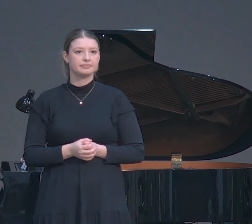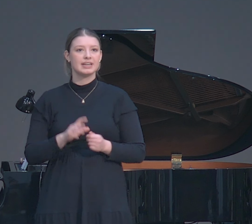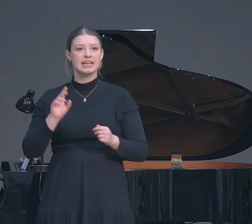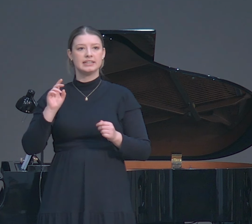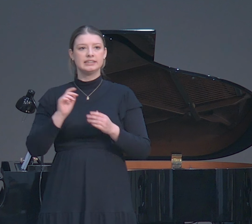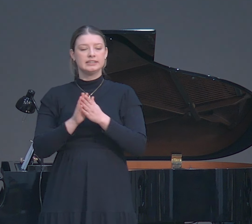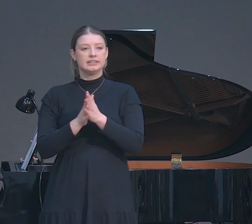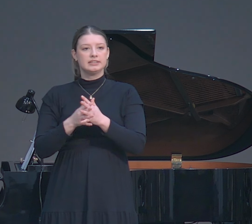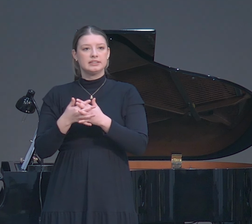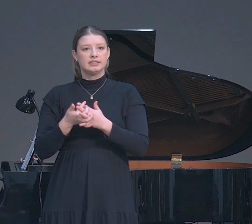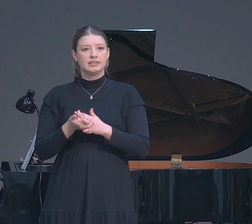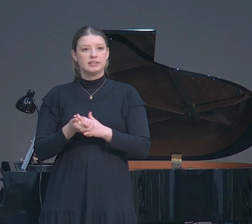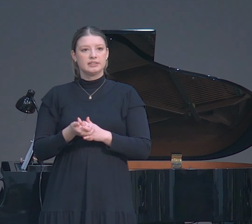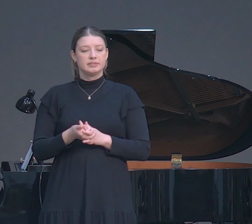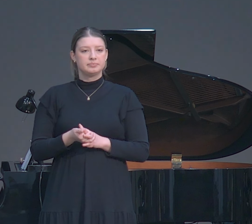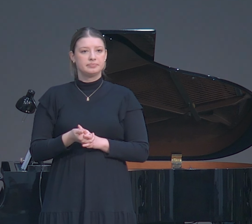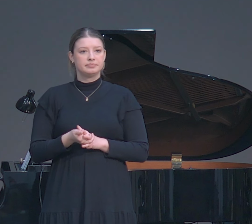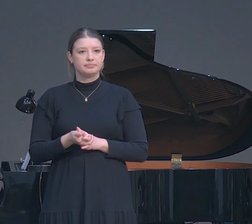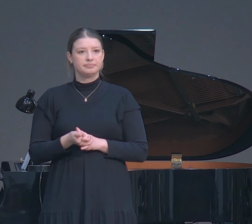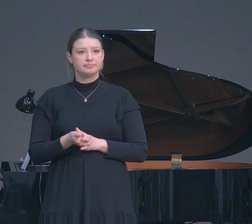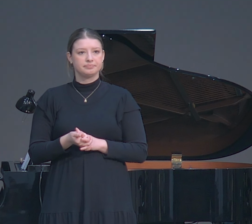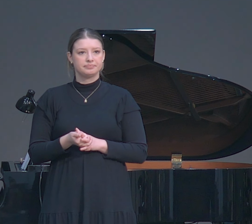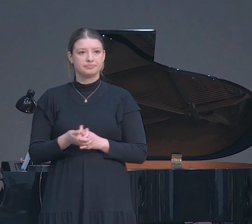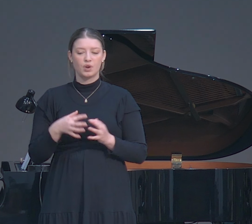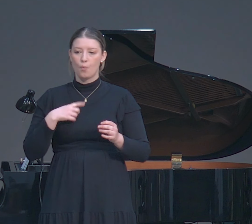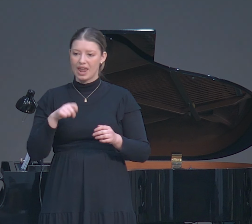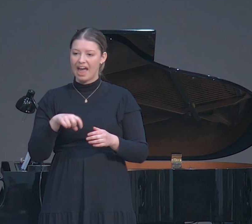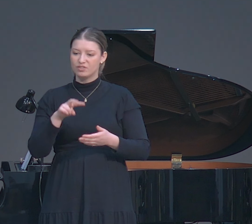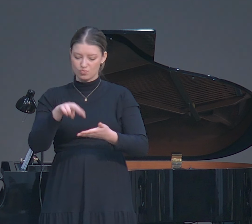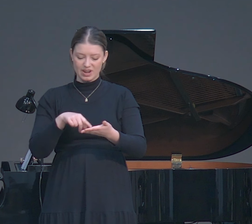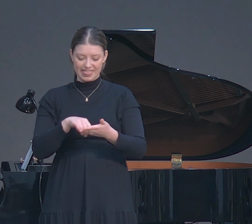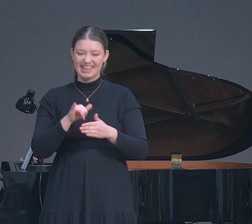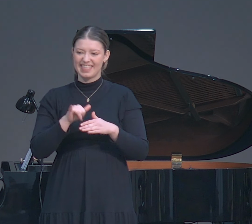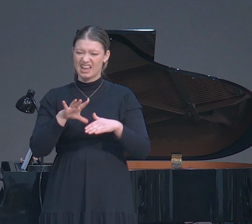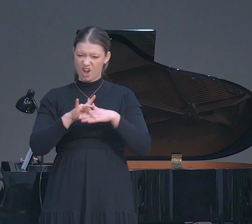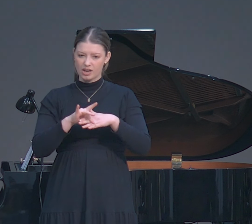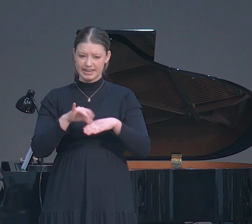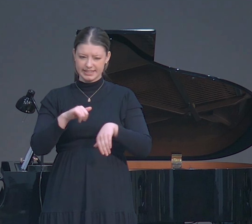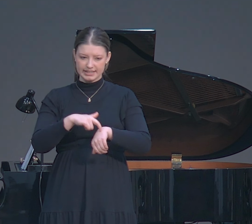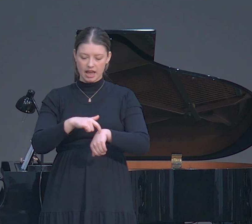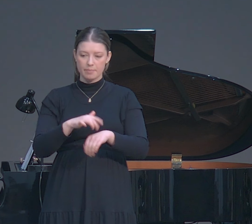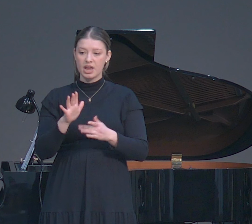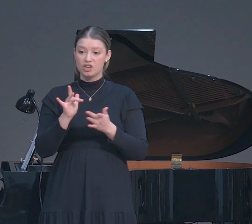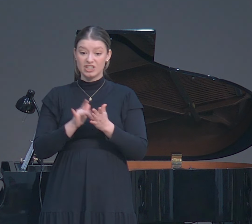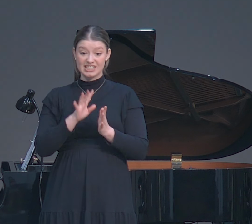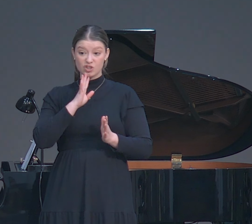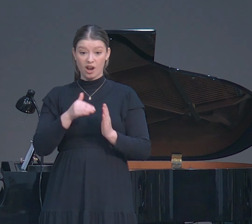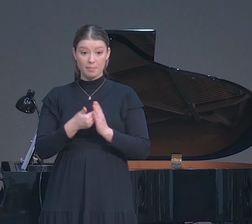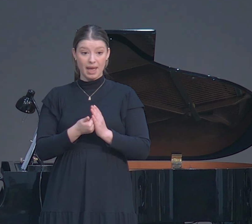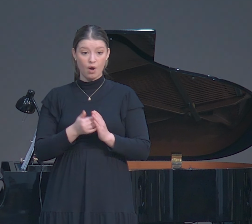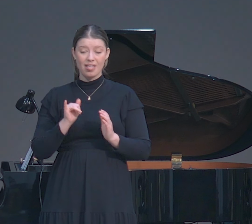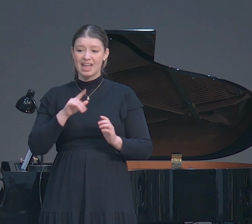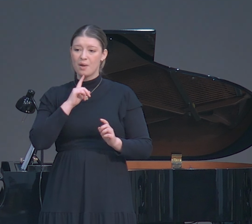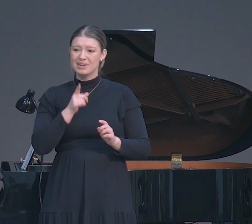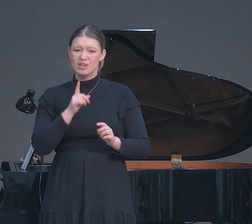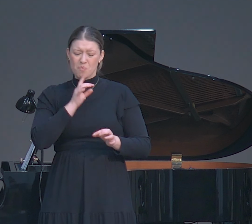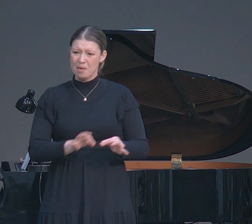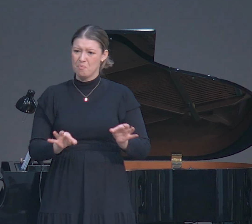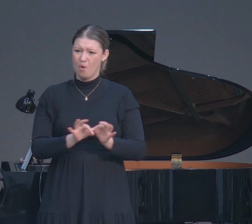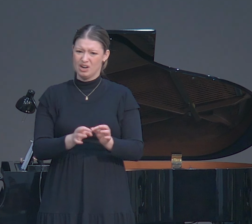In the immediate context, by the way, we have to read this in the immediate context, Jesus is referring to the urgency of the